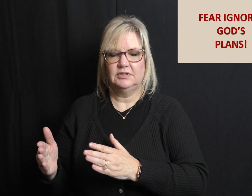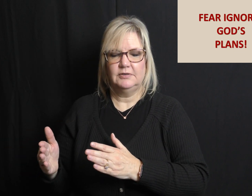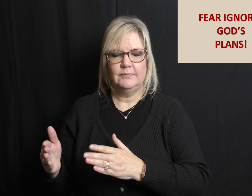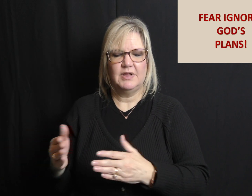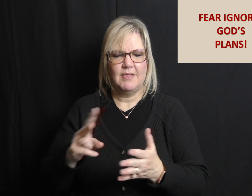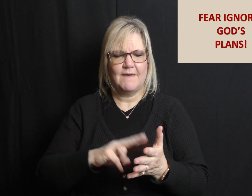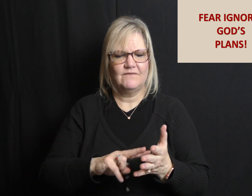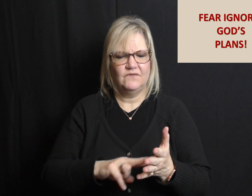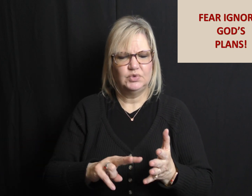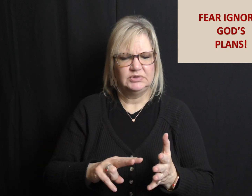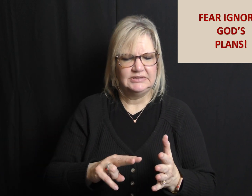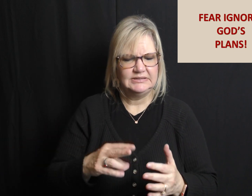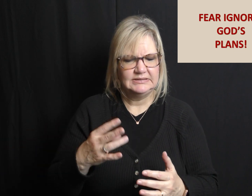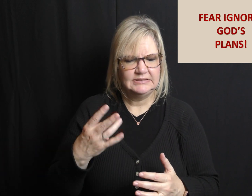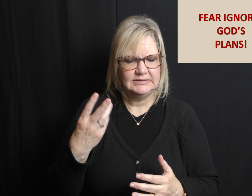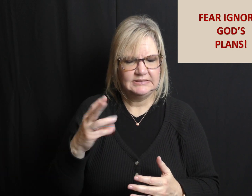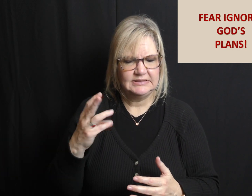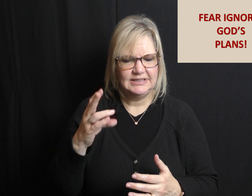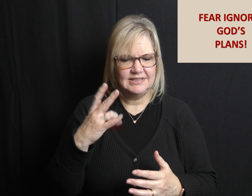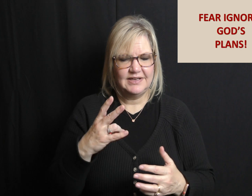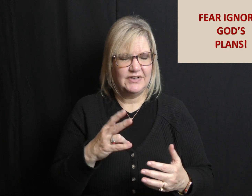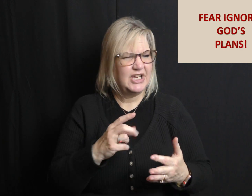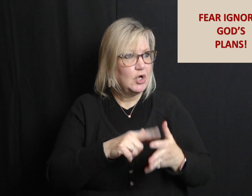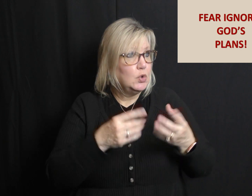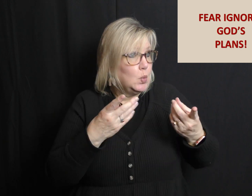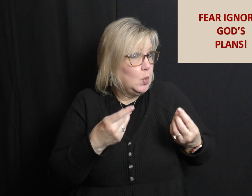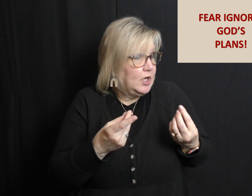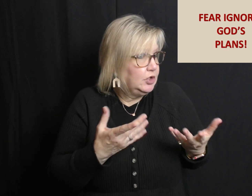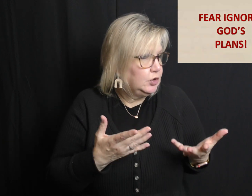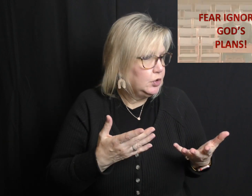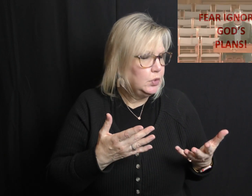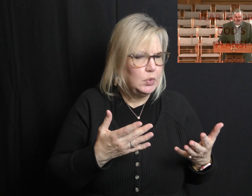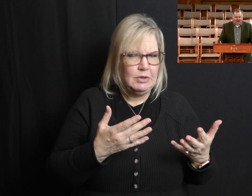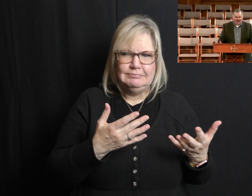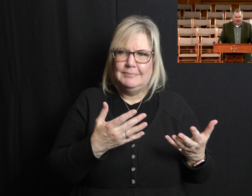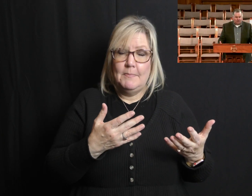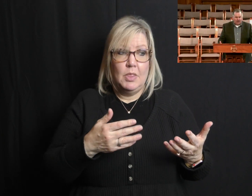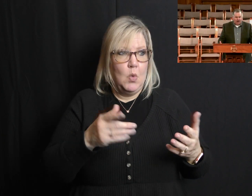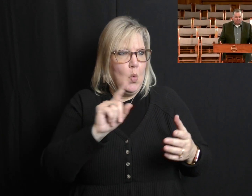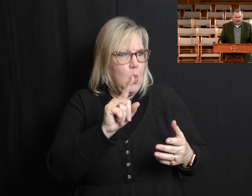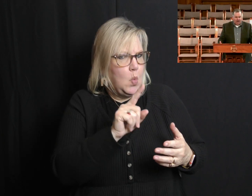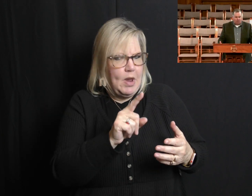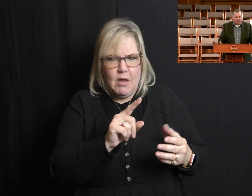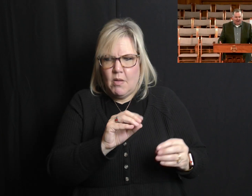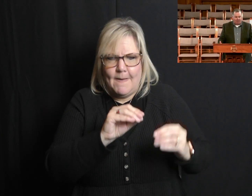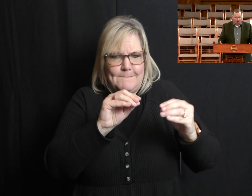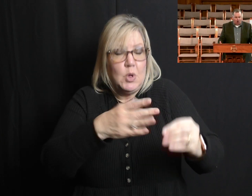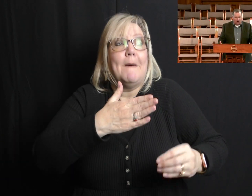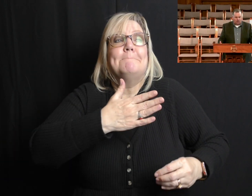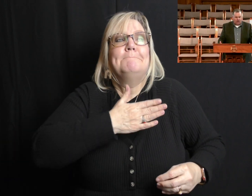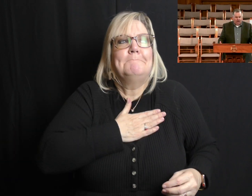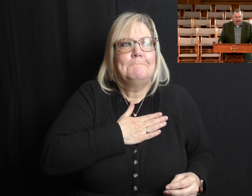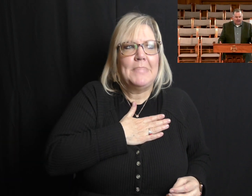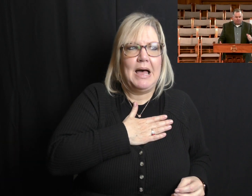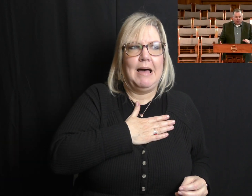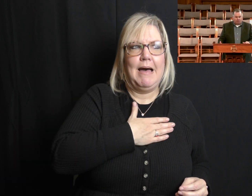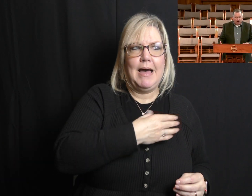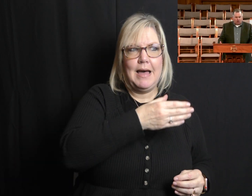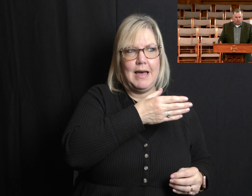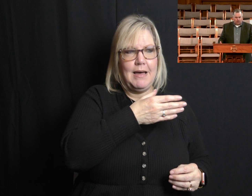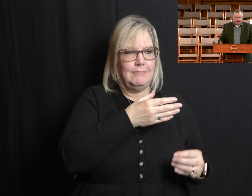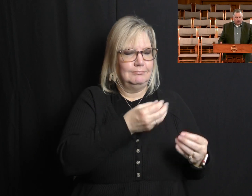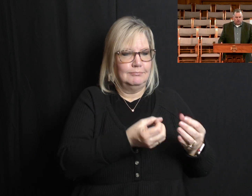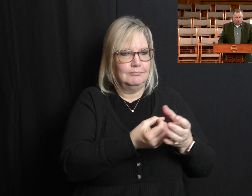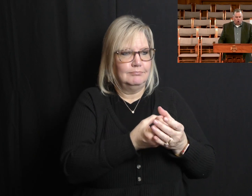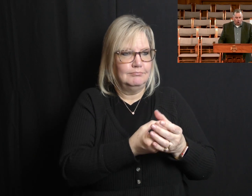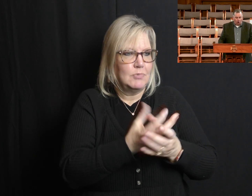don't have anywhere to store my crops, I will do this," he said. "I'll tear down my barns and build